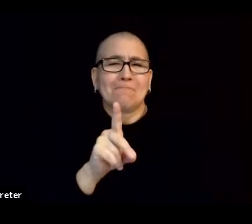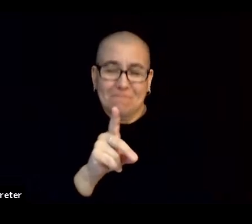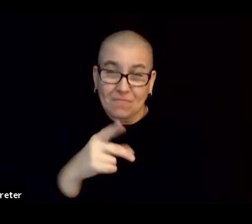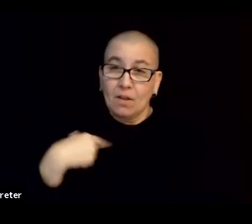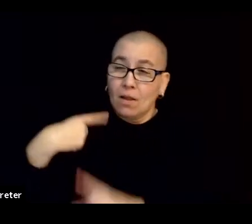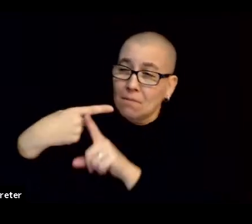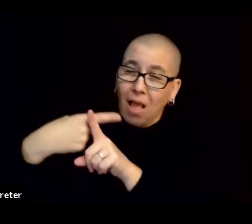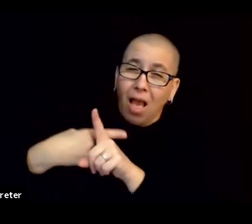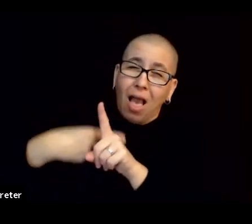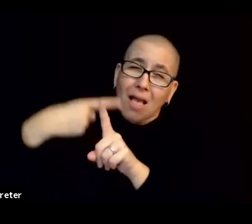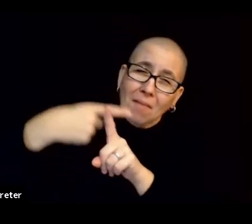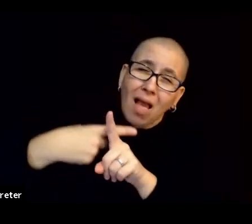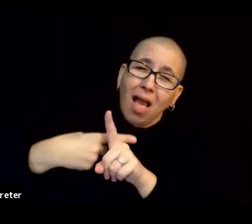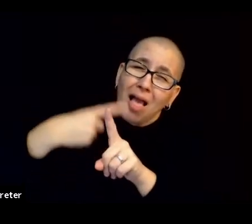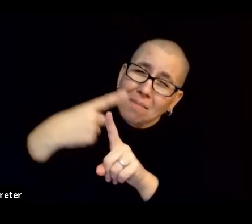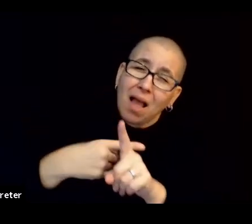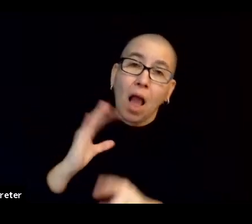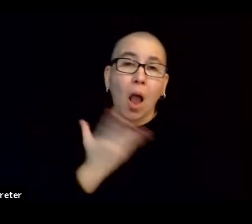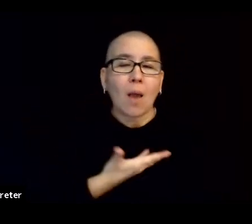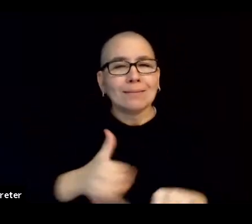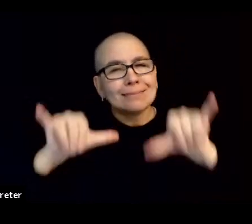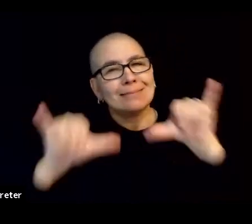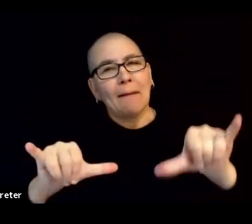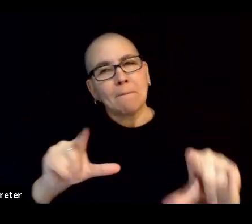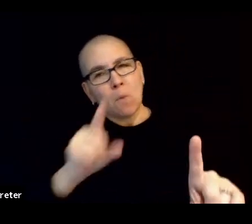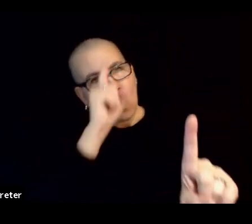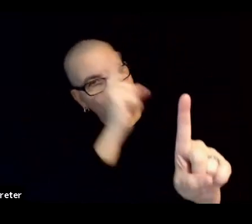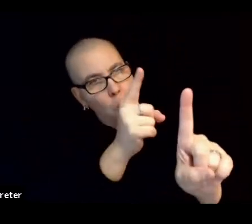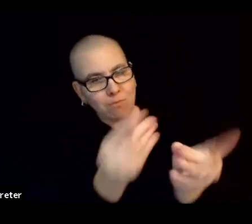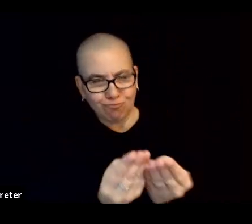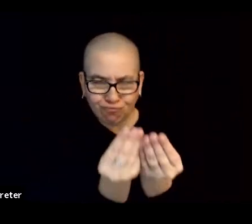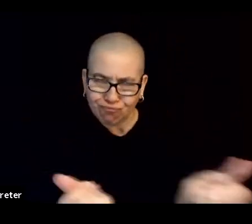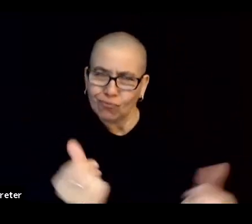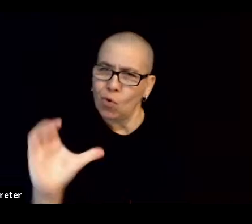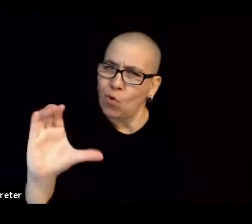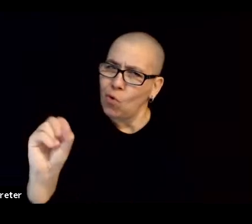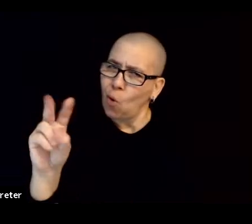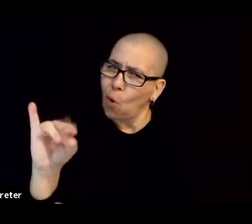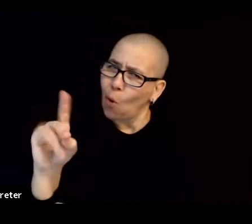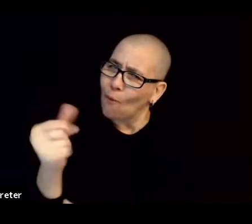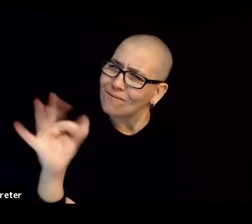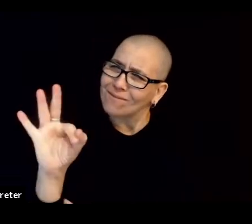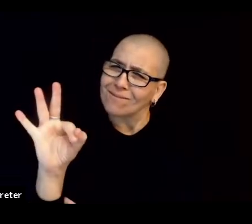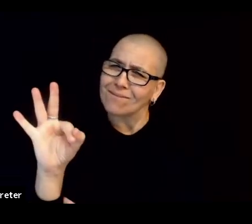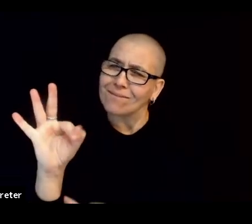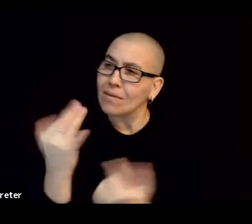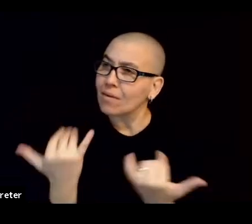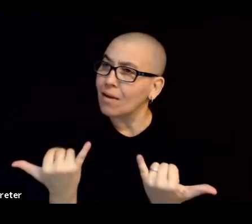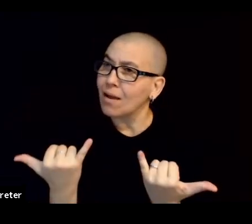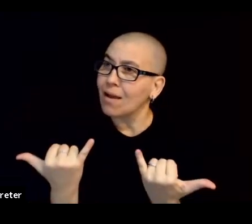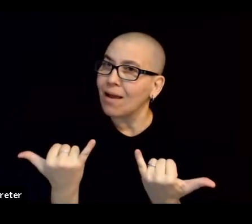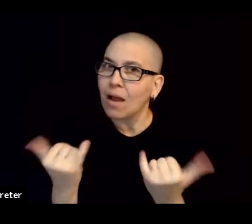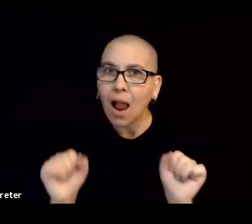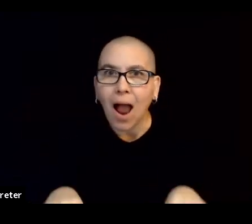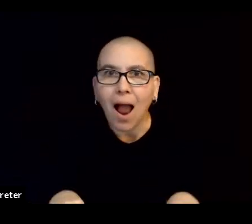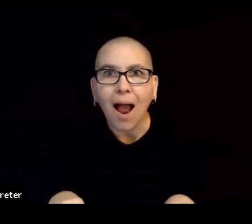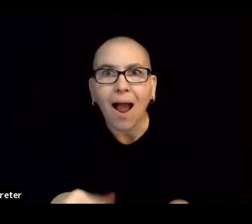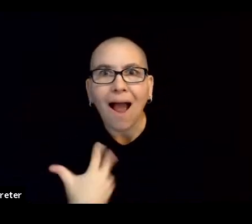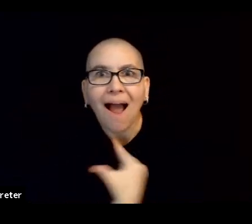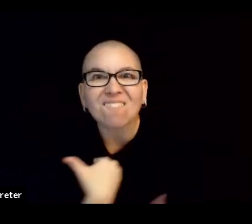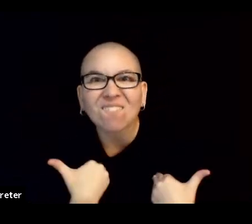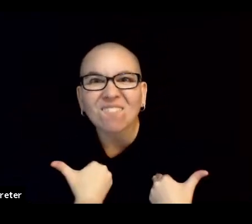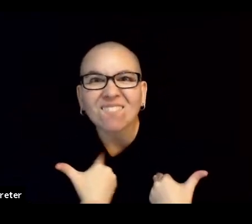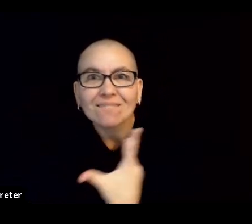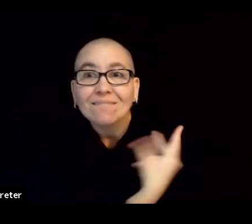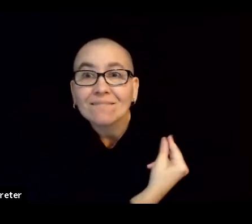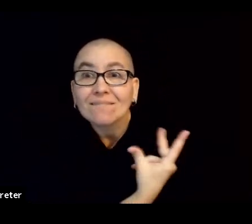now. The problem, of course, as the governor has said, is that we don't yet have anywhere near enough doses to bring the pandemic to a swift